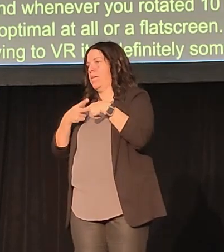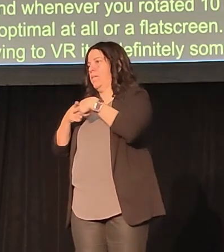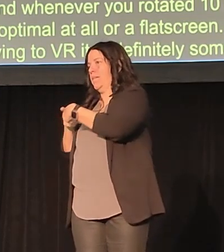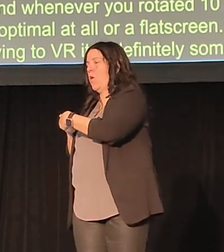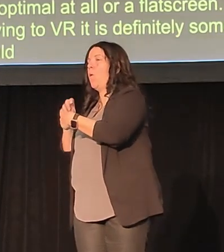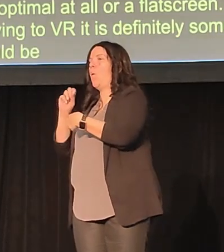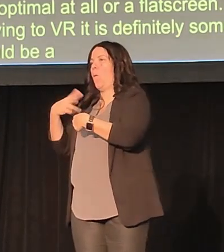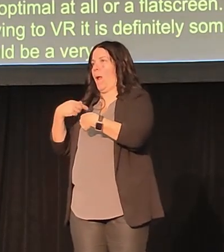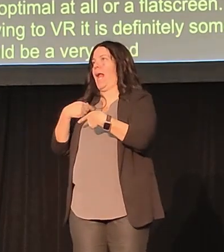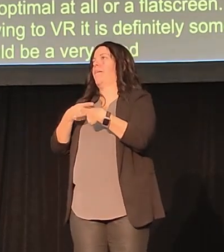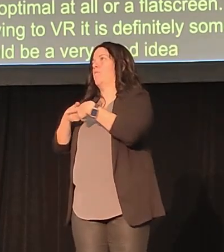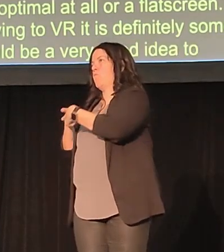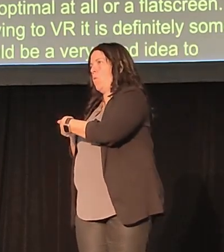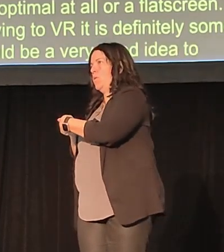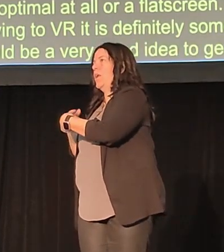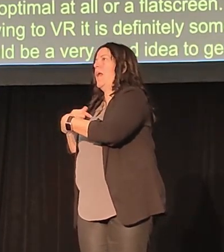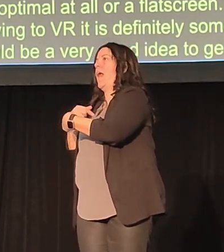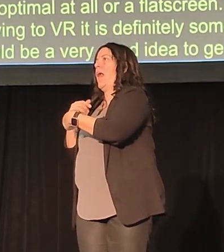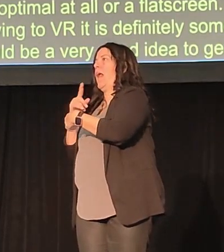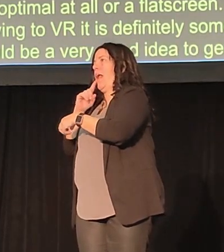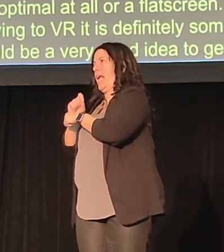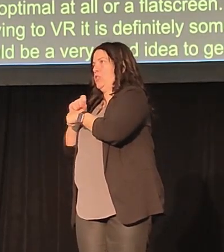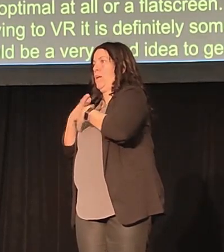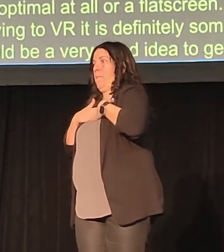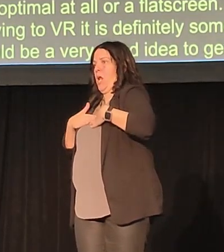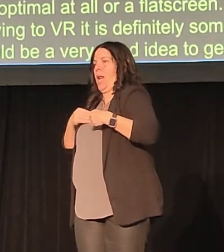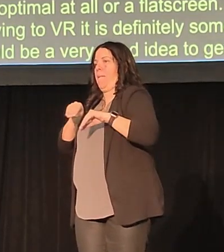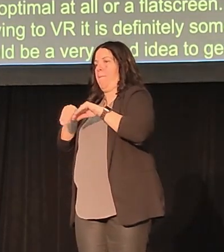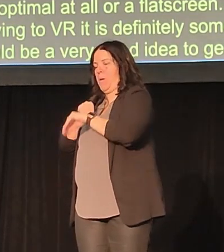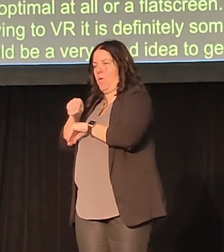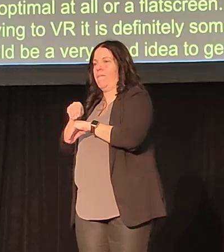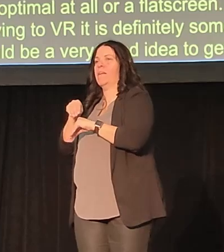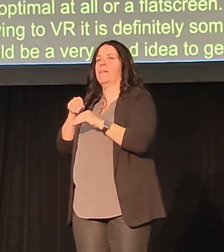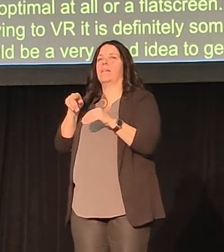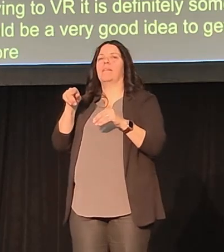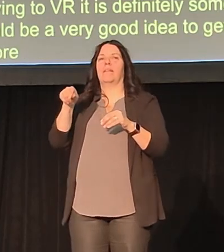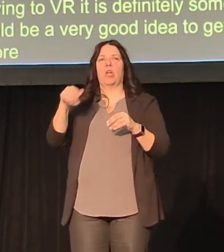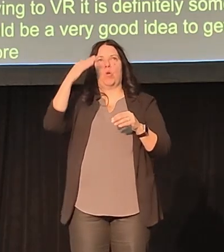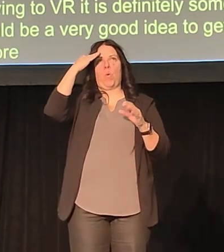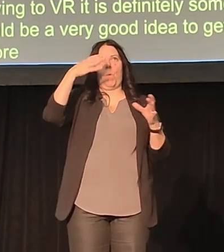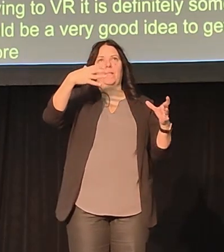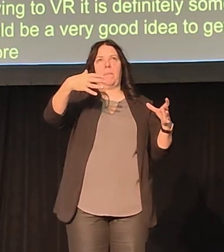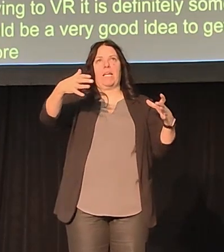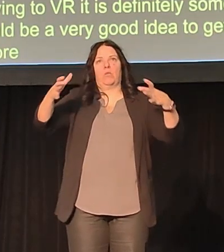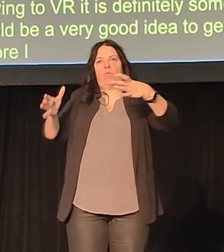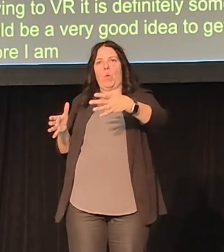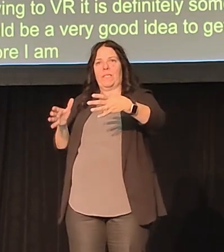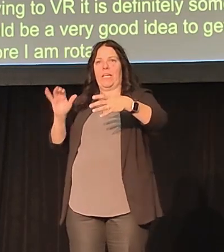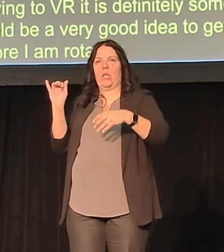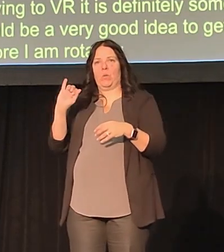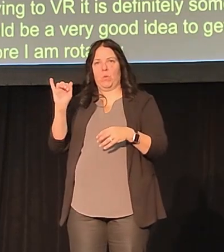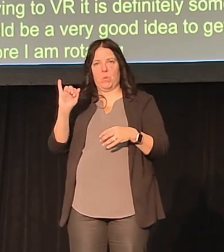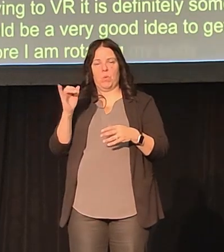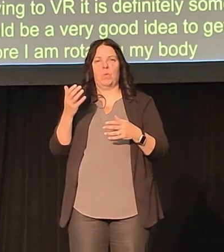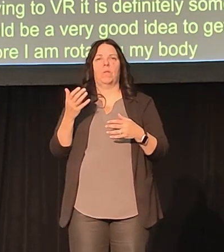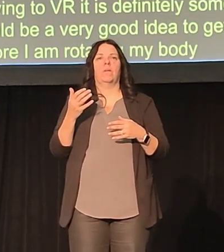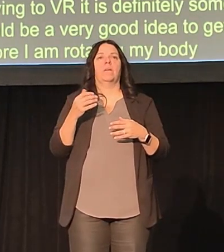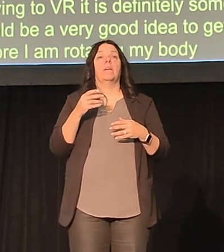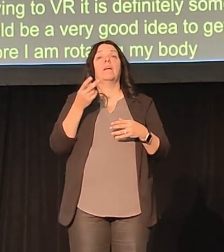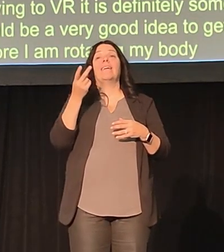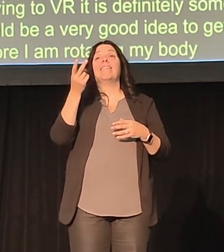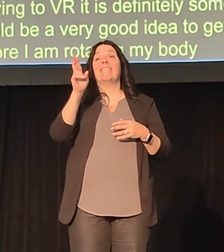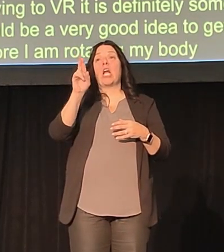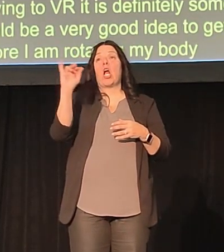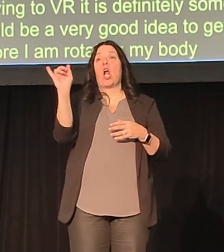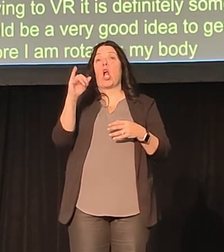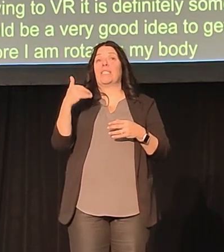I've rotated now, I'm rotating my actual body, so therefore it would also rotate in the space. VR also has